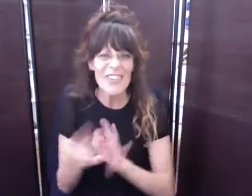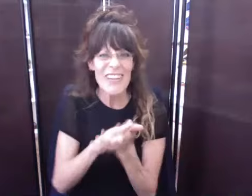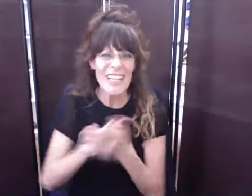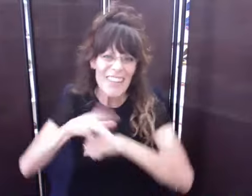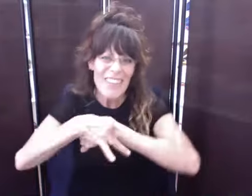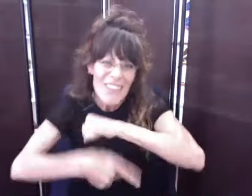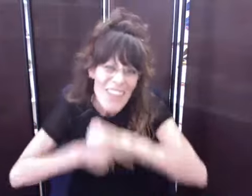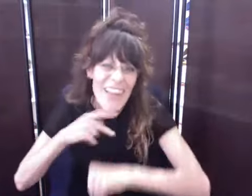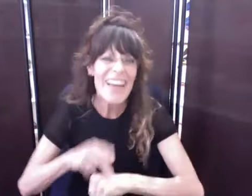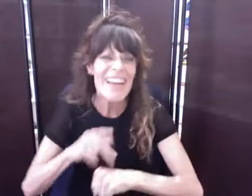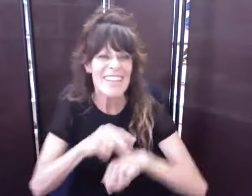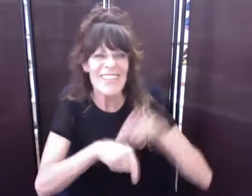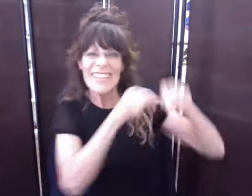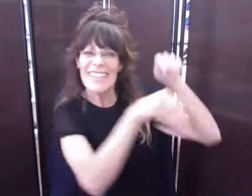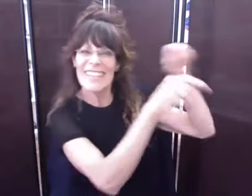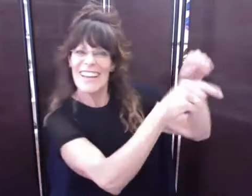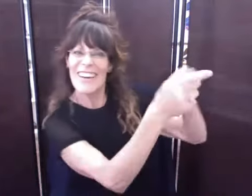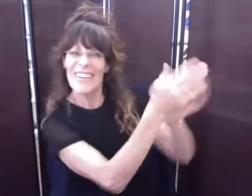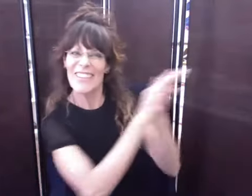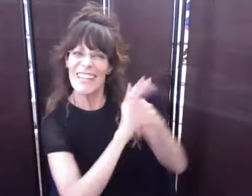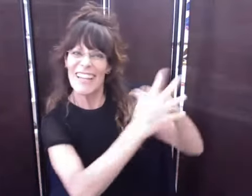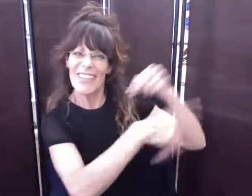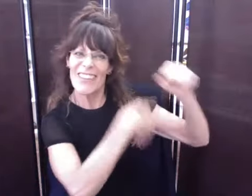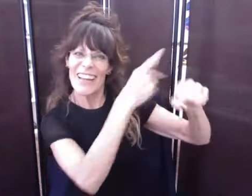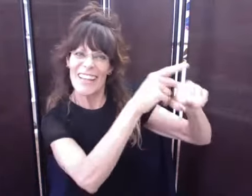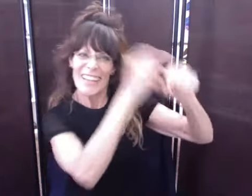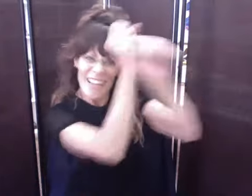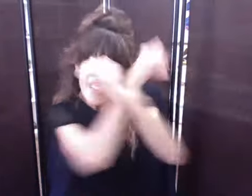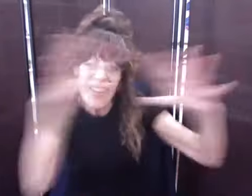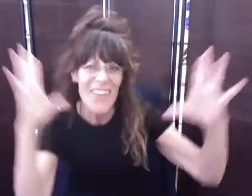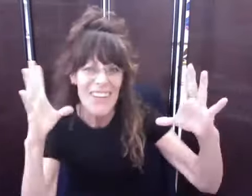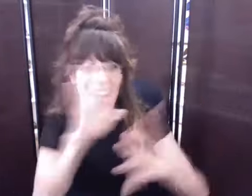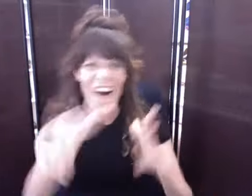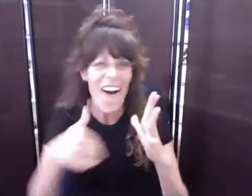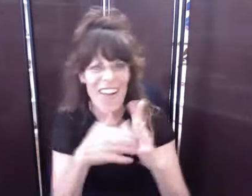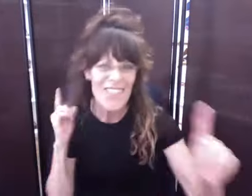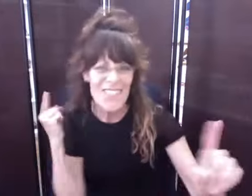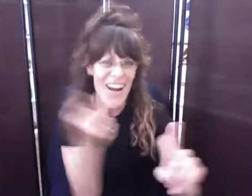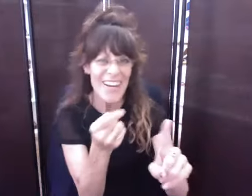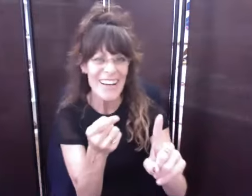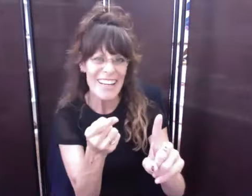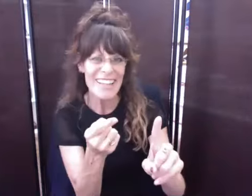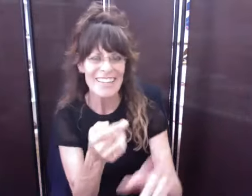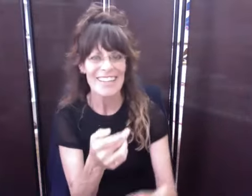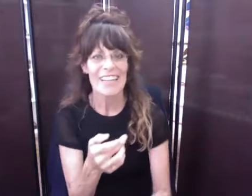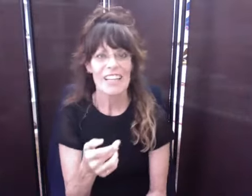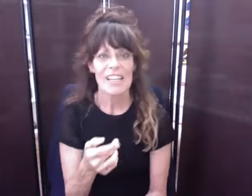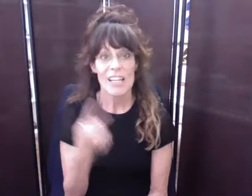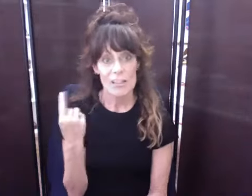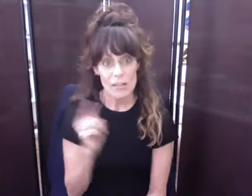stairs into my basement was like walking into one of the craters of the moon. Man, I was all about it, you know? And somewhere around the 5th or 6th